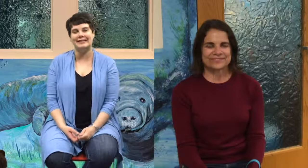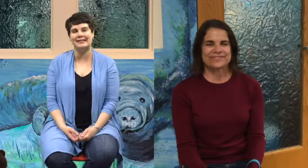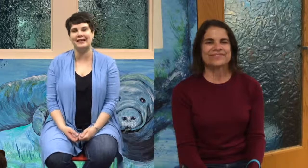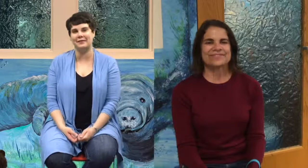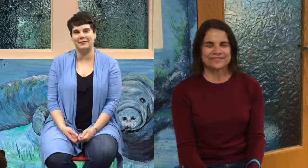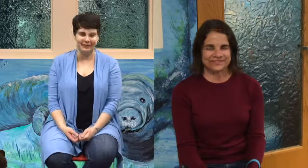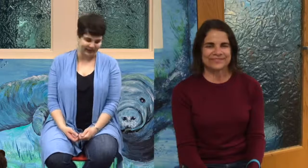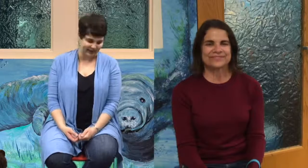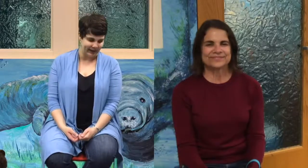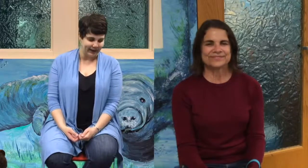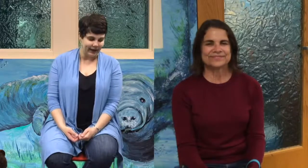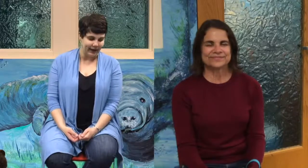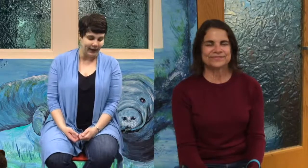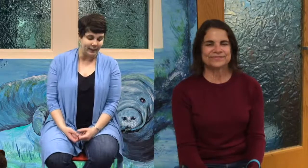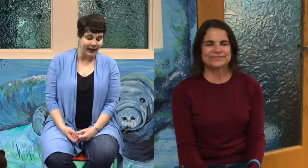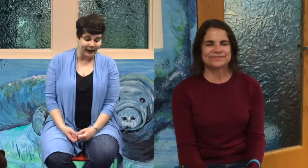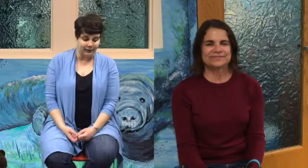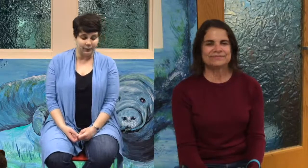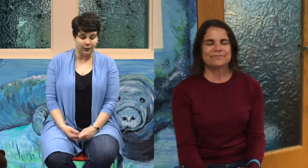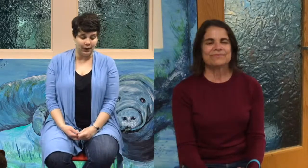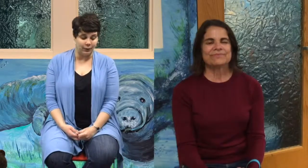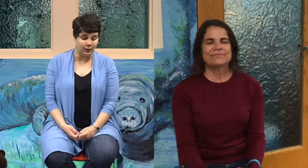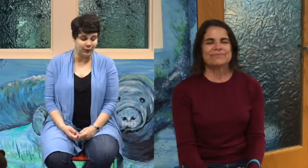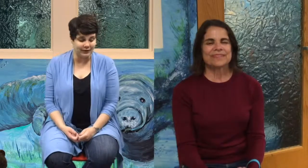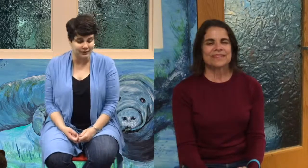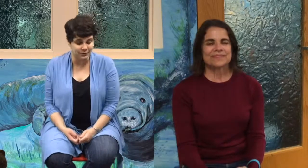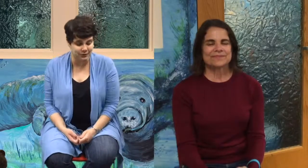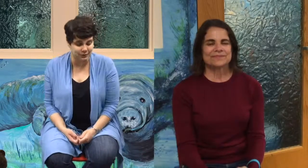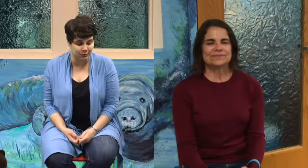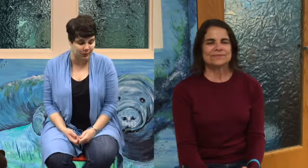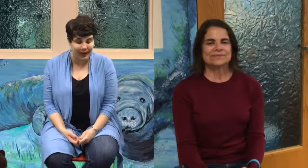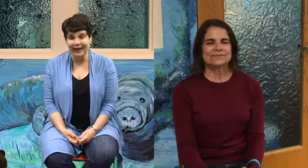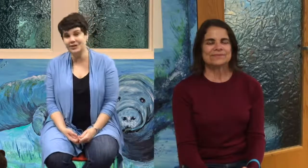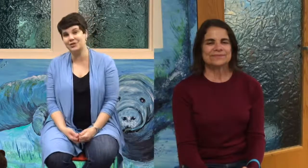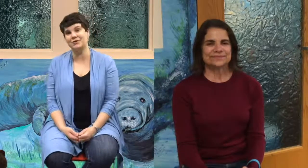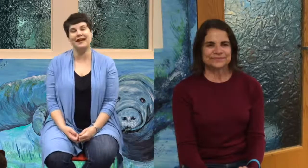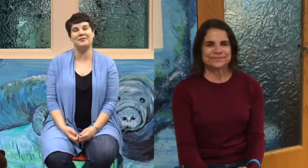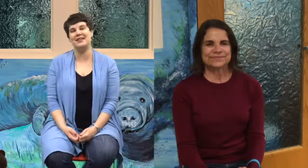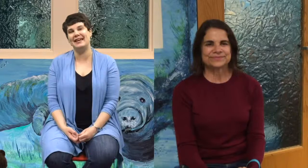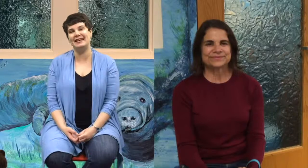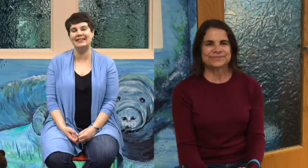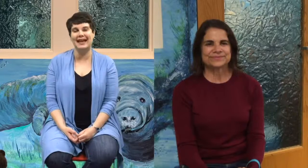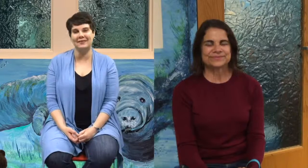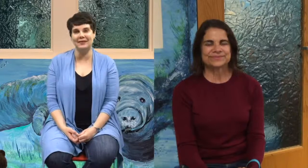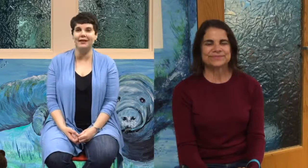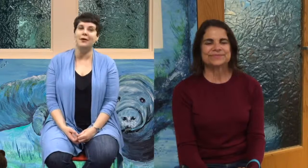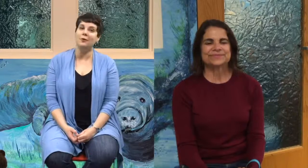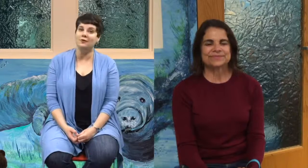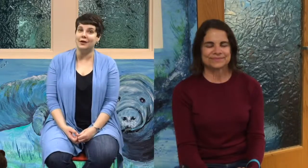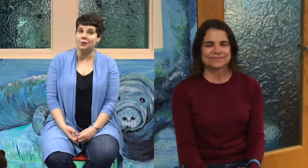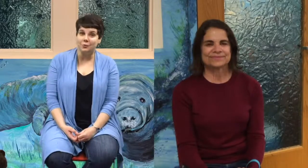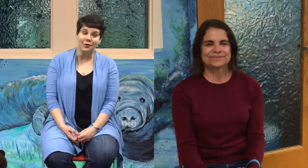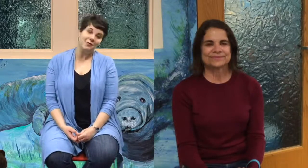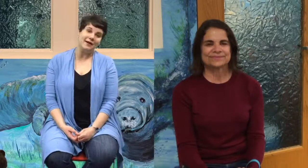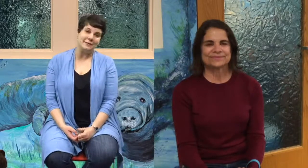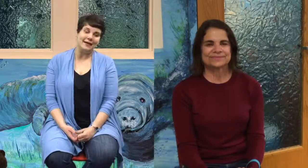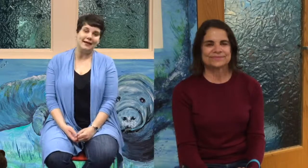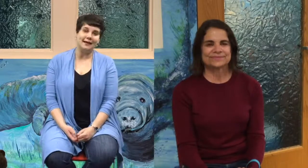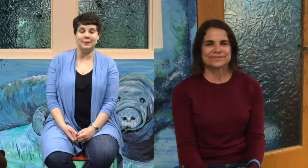and everything. We want to remind you that every day at 11, we've got new programming. It's